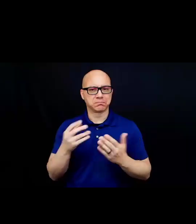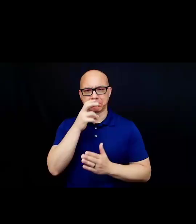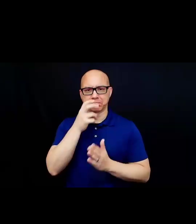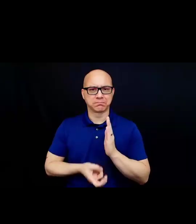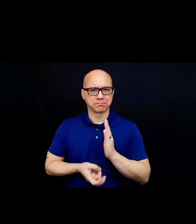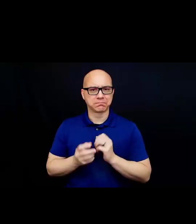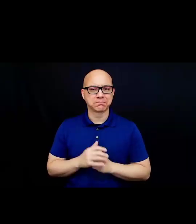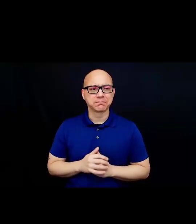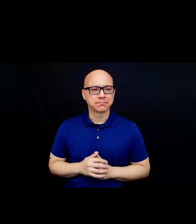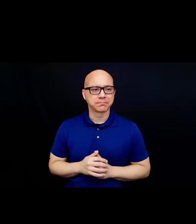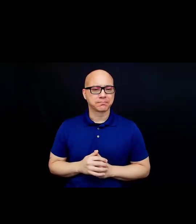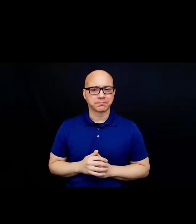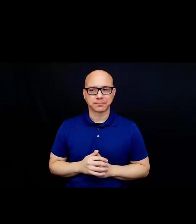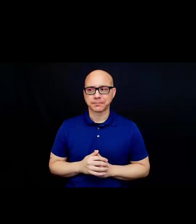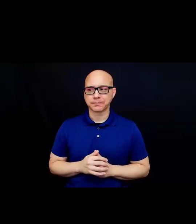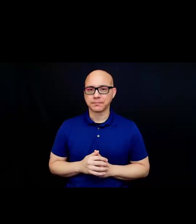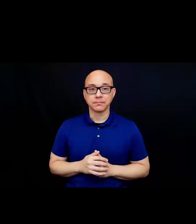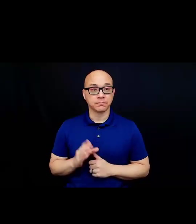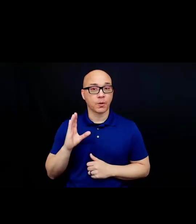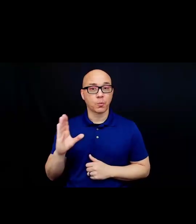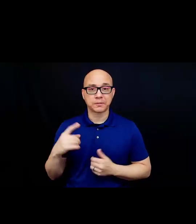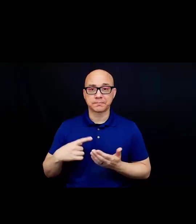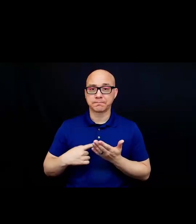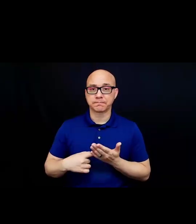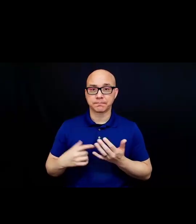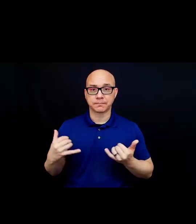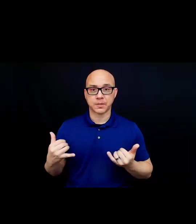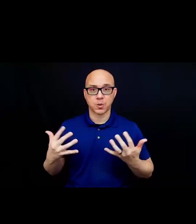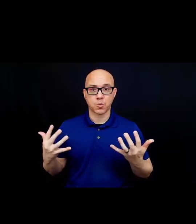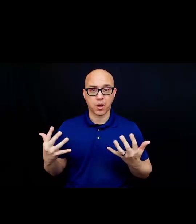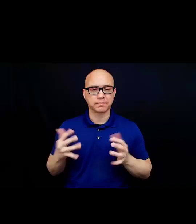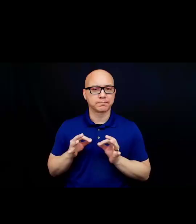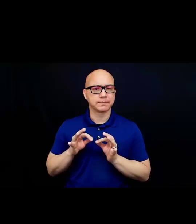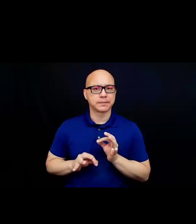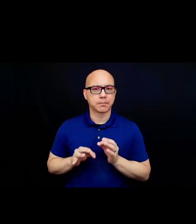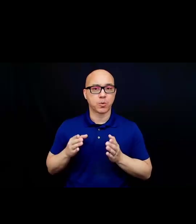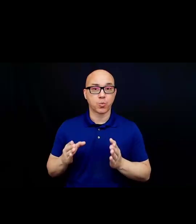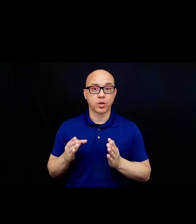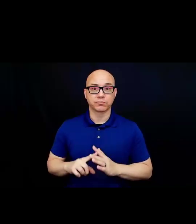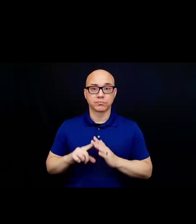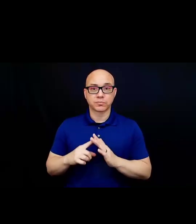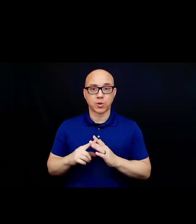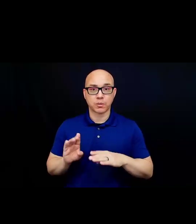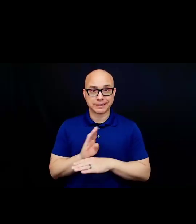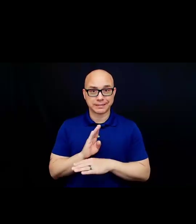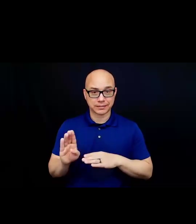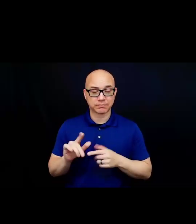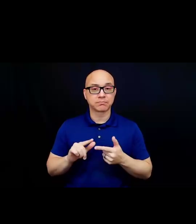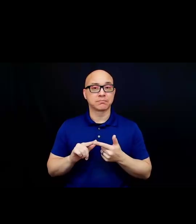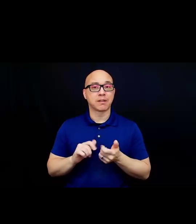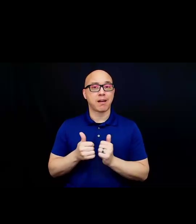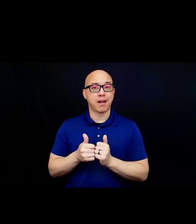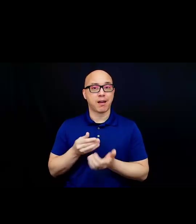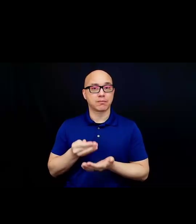dive right in. So we're going to discuss simple steps for starting your business, funding options, and